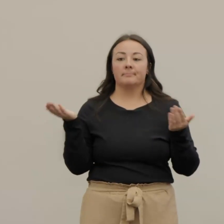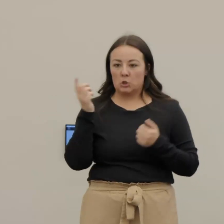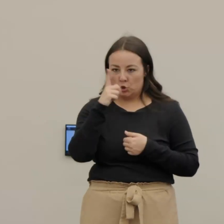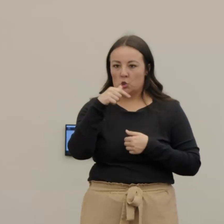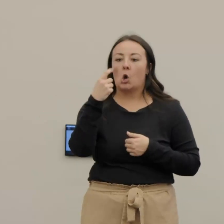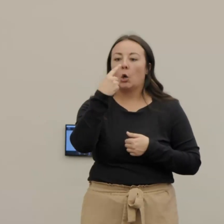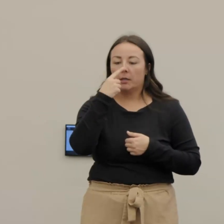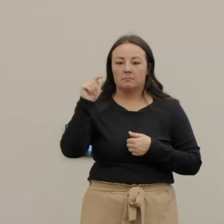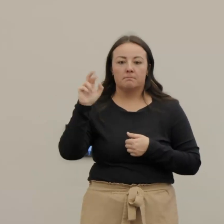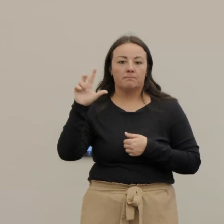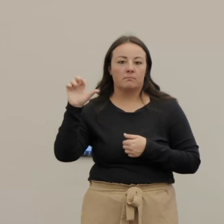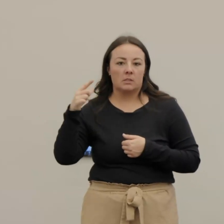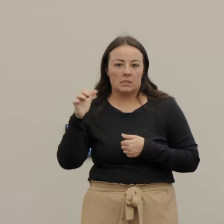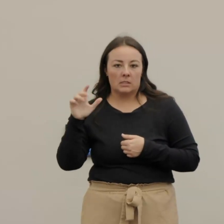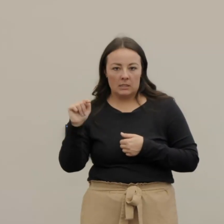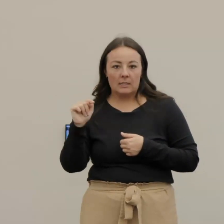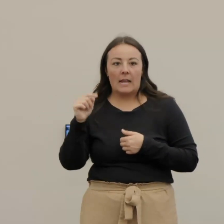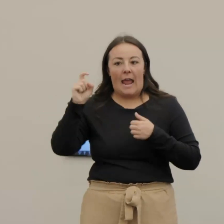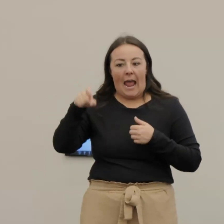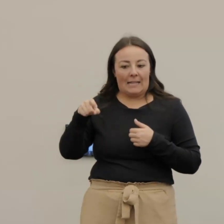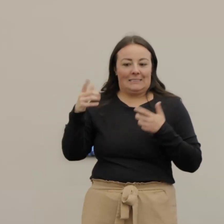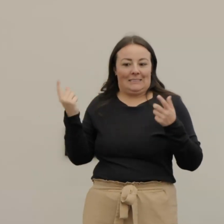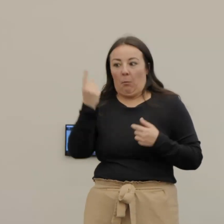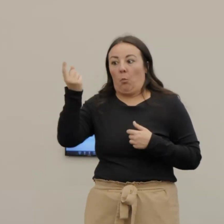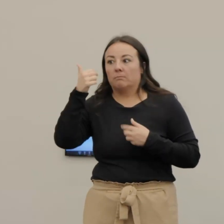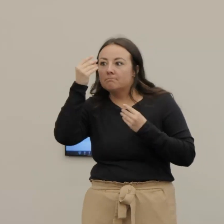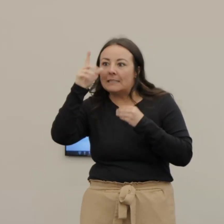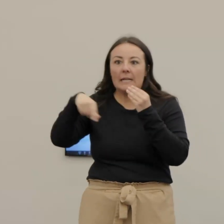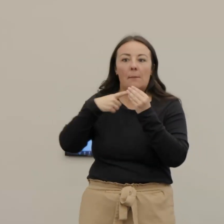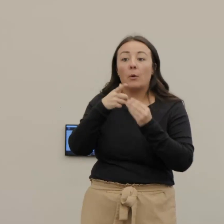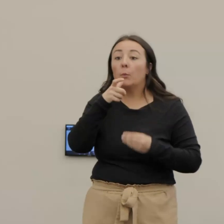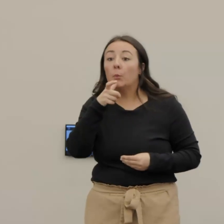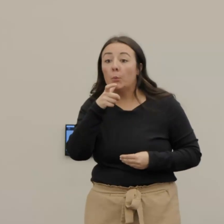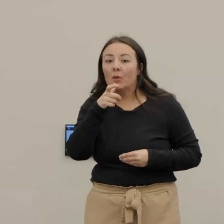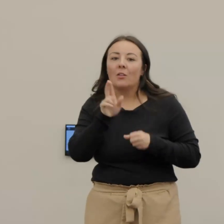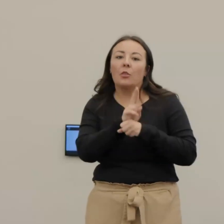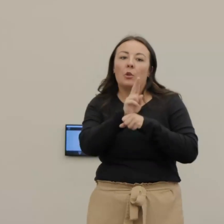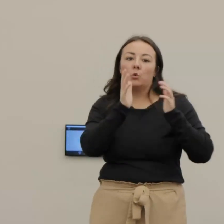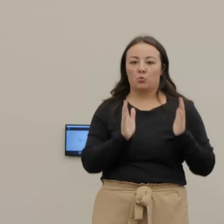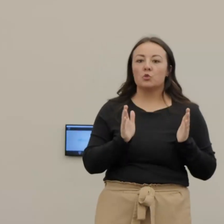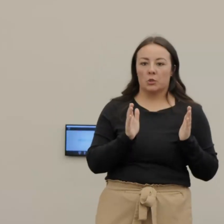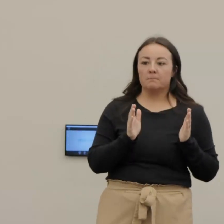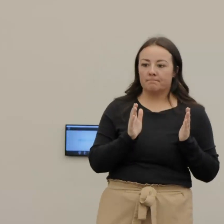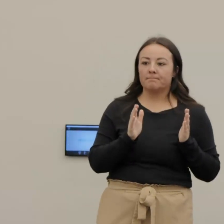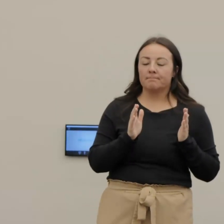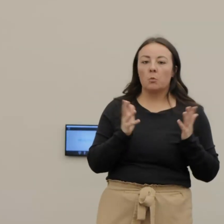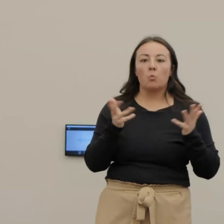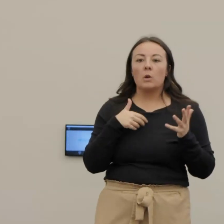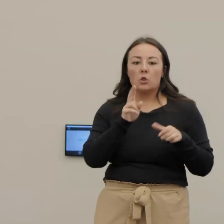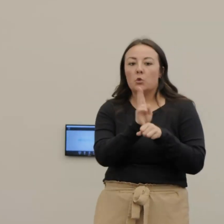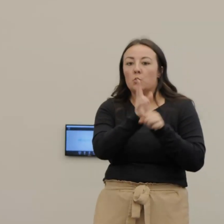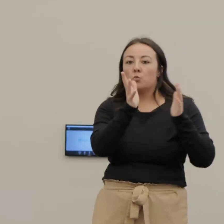Target had somebody thinking about who? The user. What was the user's